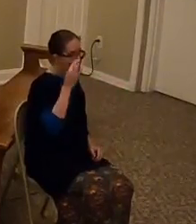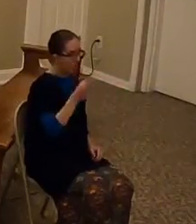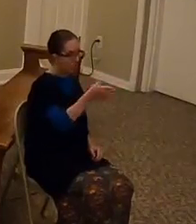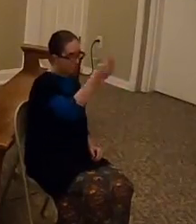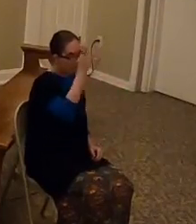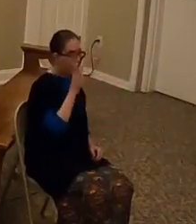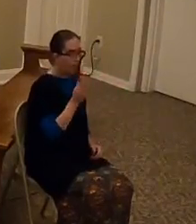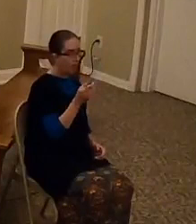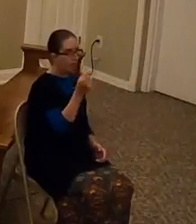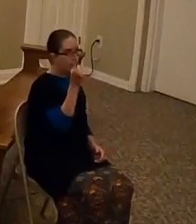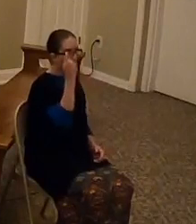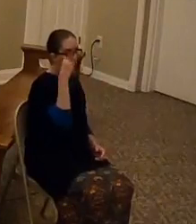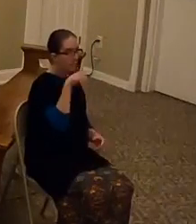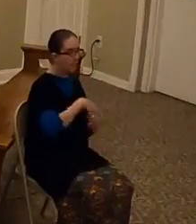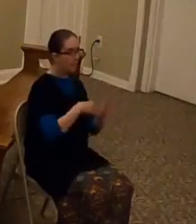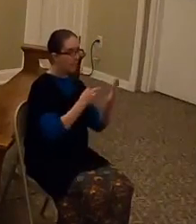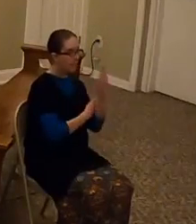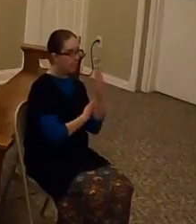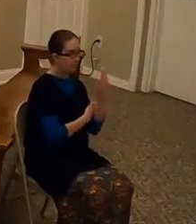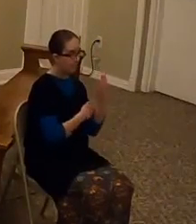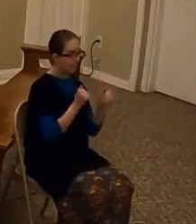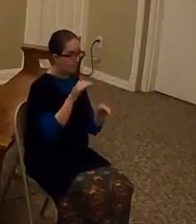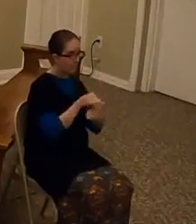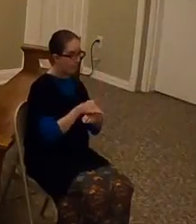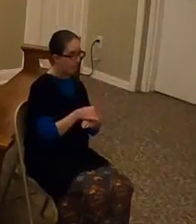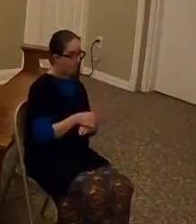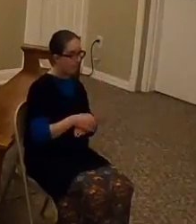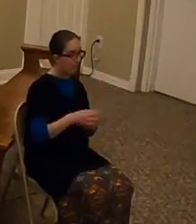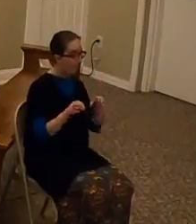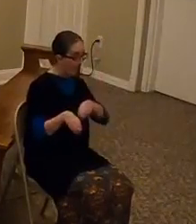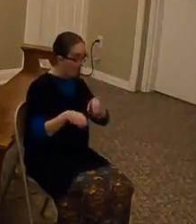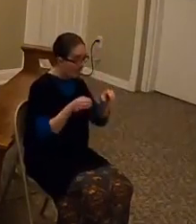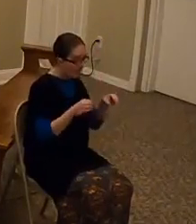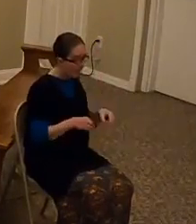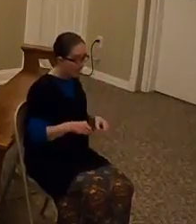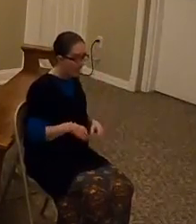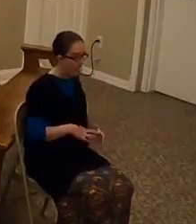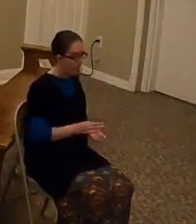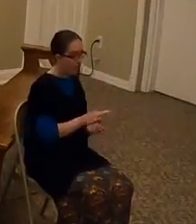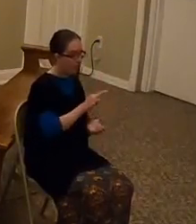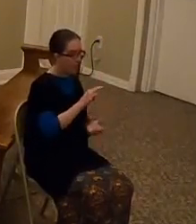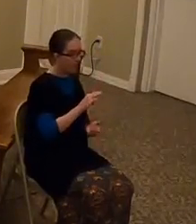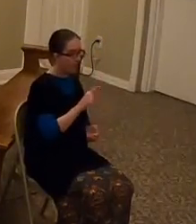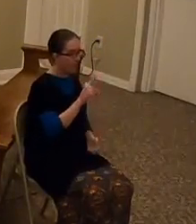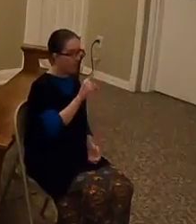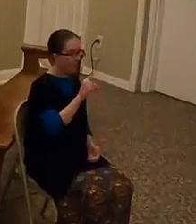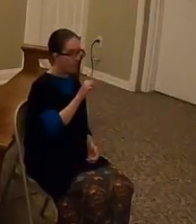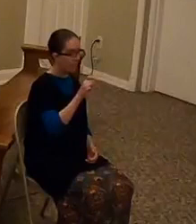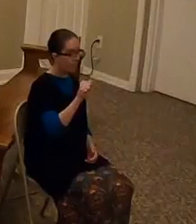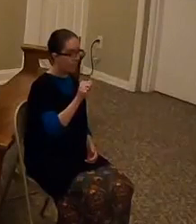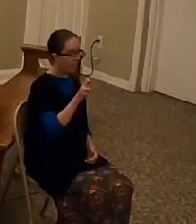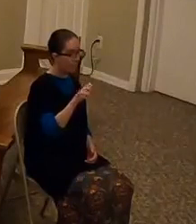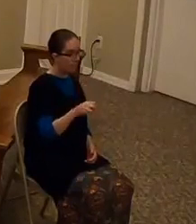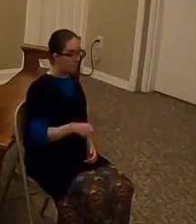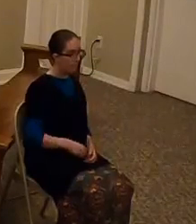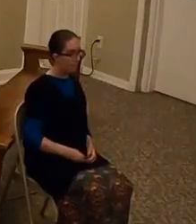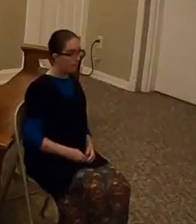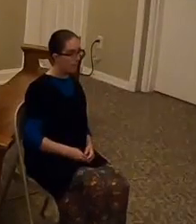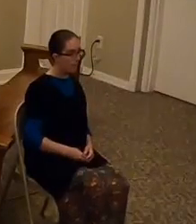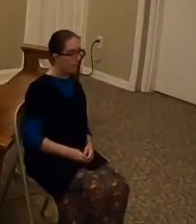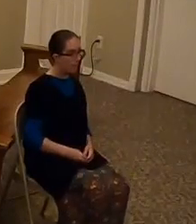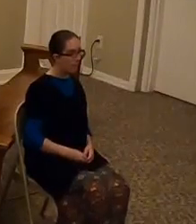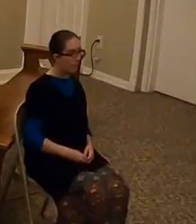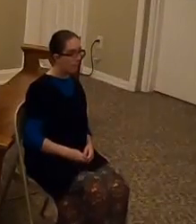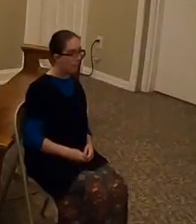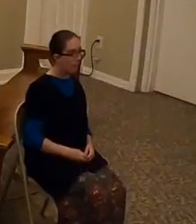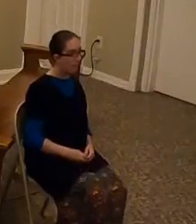the garden that afternoon, that evening. And so what did they do? They found fig leaves. Now, fig leaves back then, I guess, weren't like they are